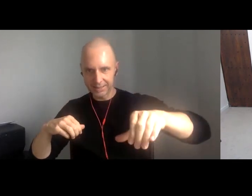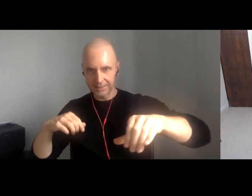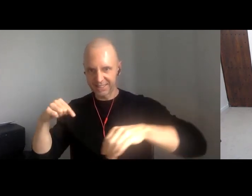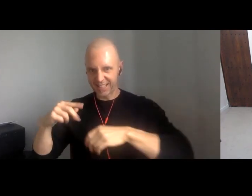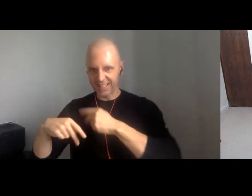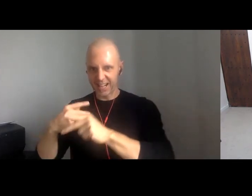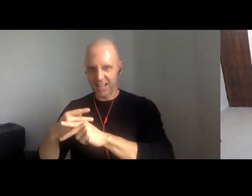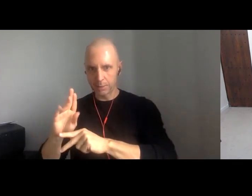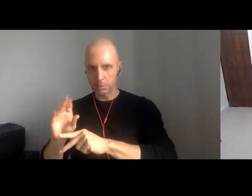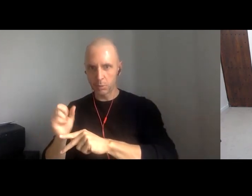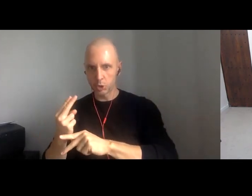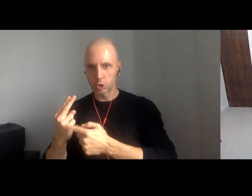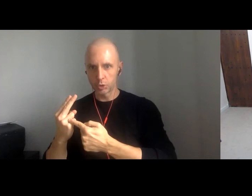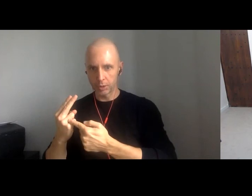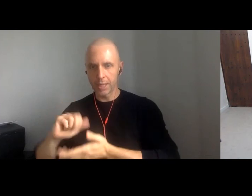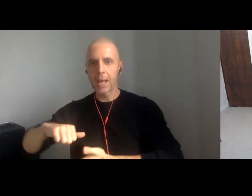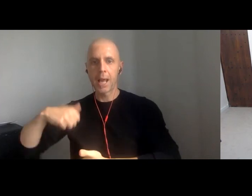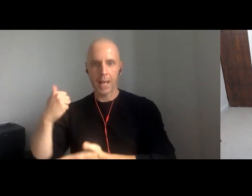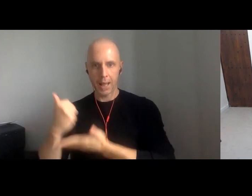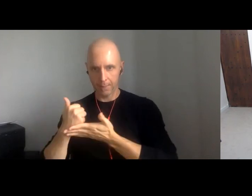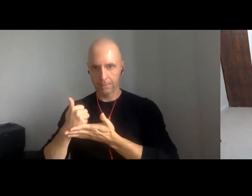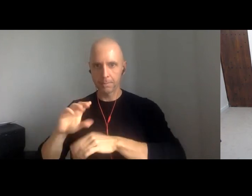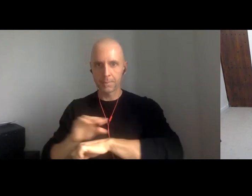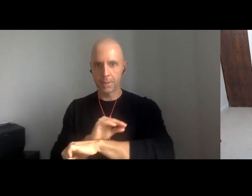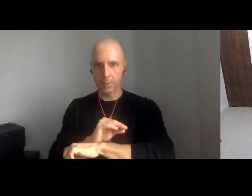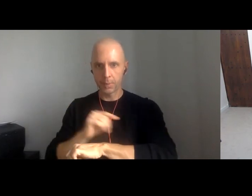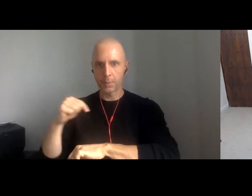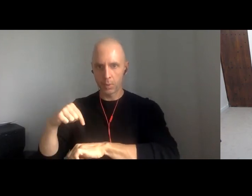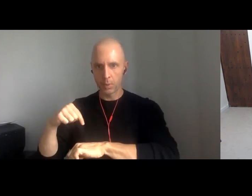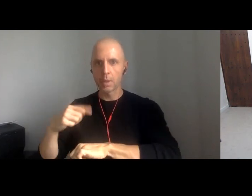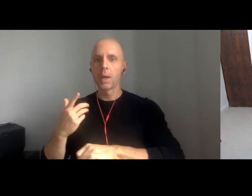mutation, and is now being used to save people's lives.